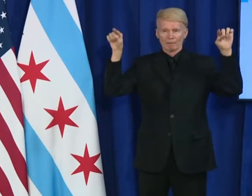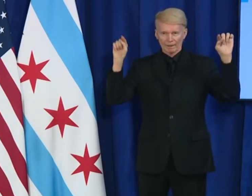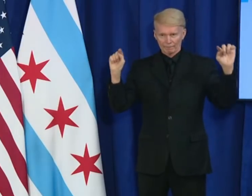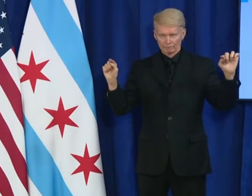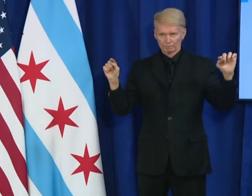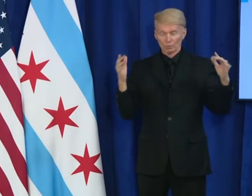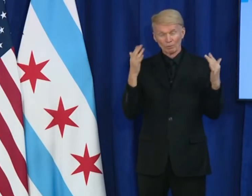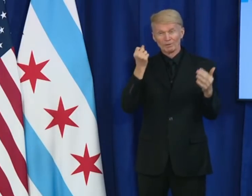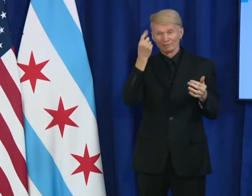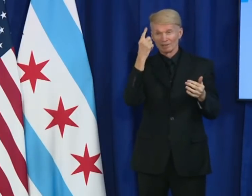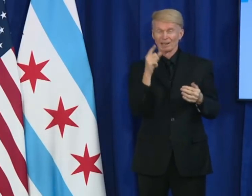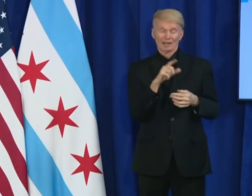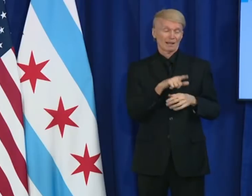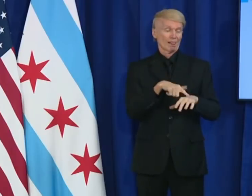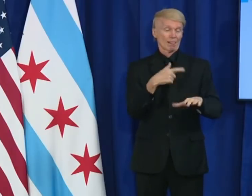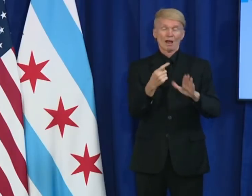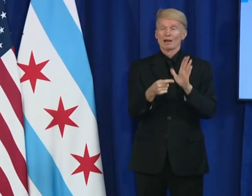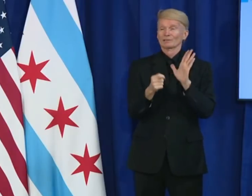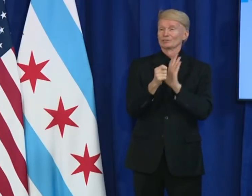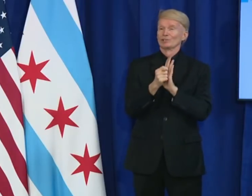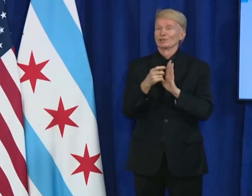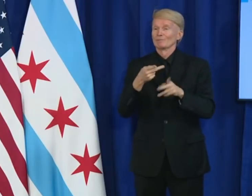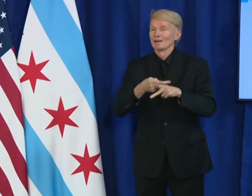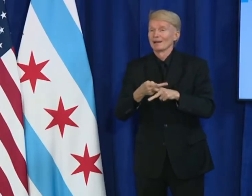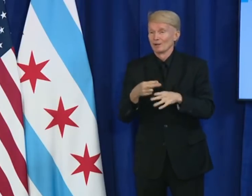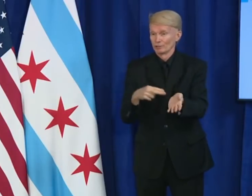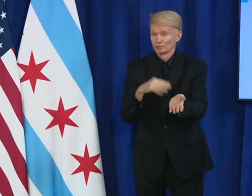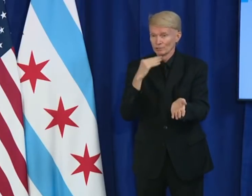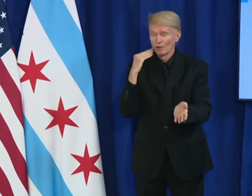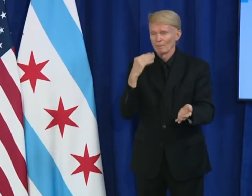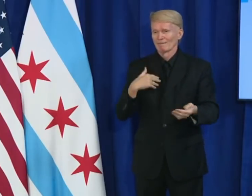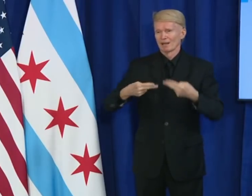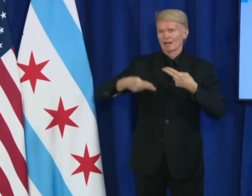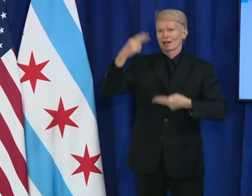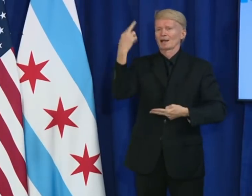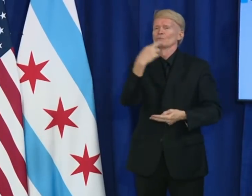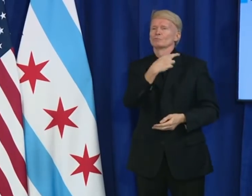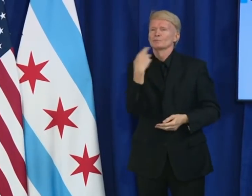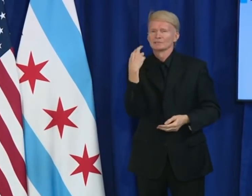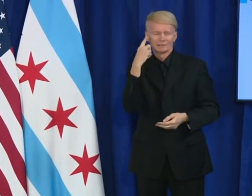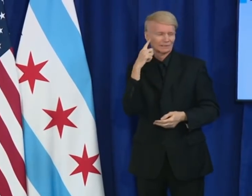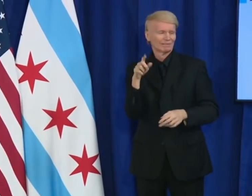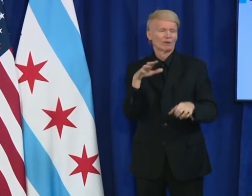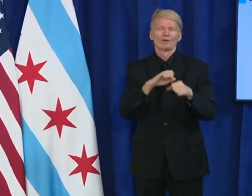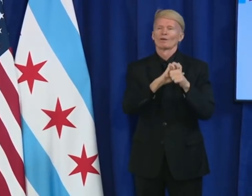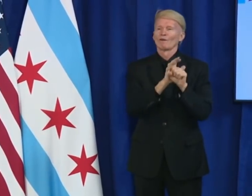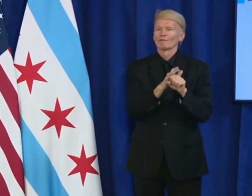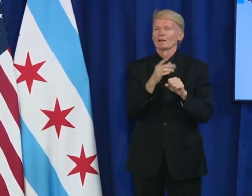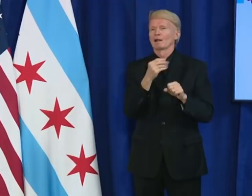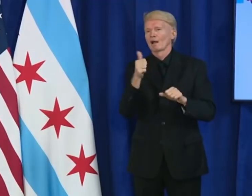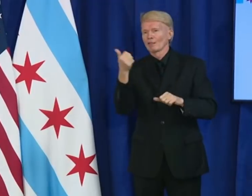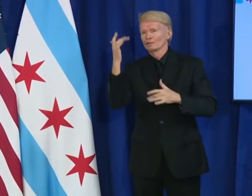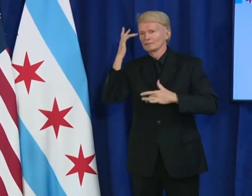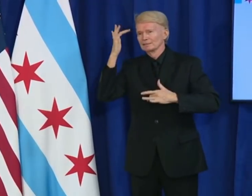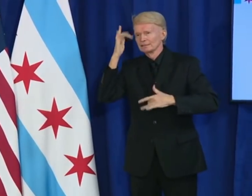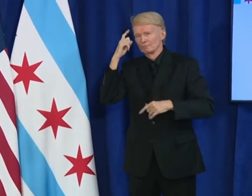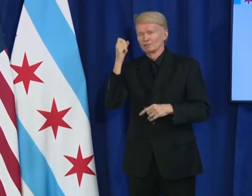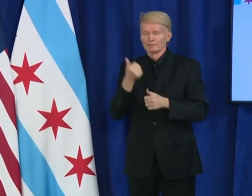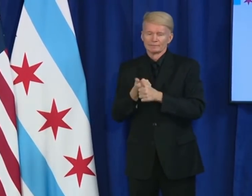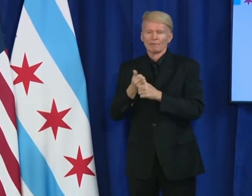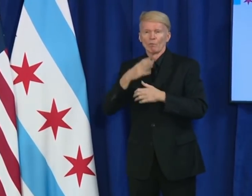care settings, and that those residents are typically at higher risk for severe disease, just given age or other